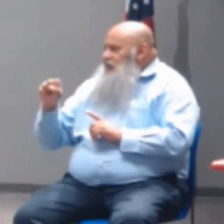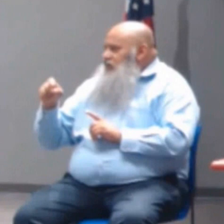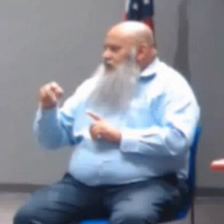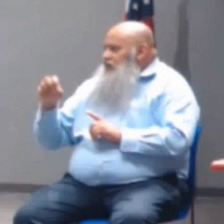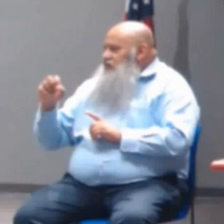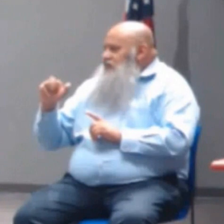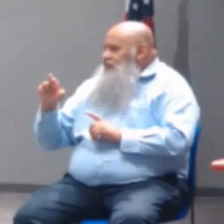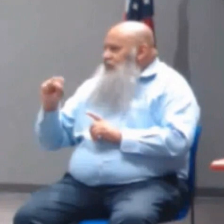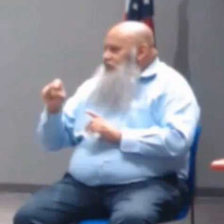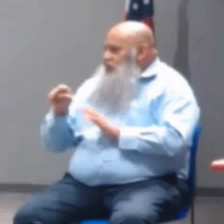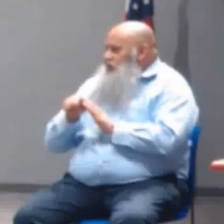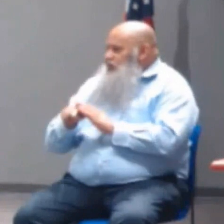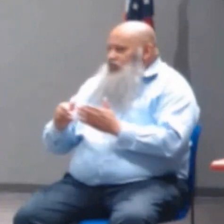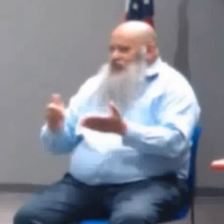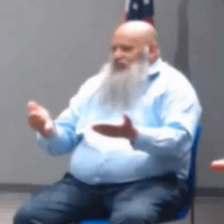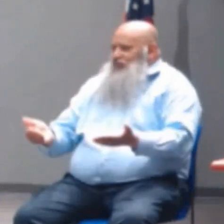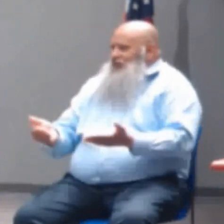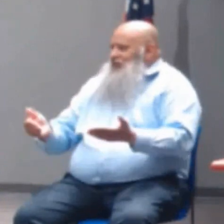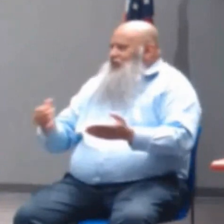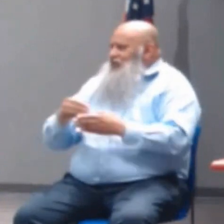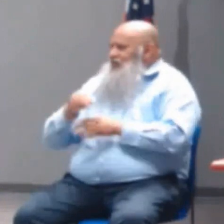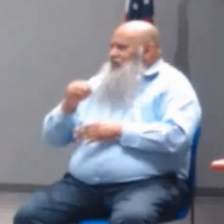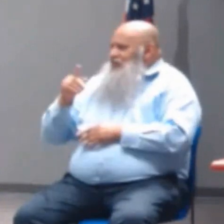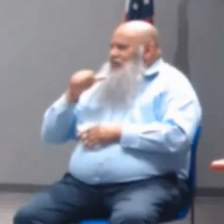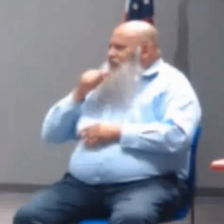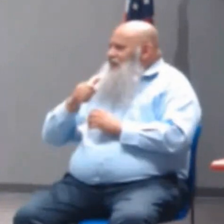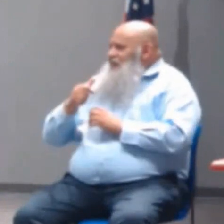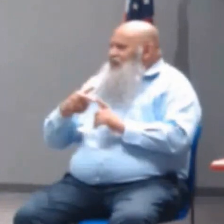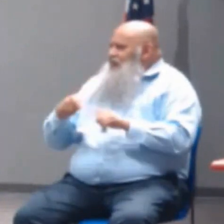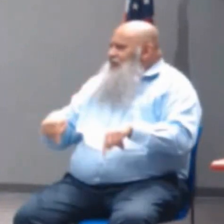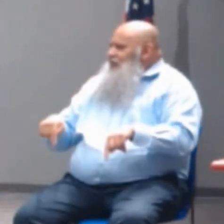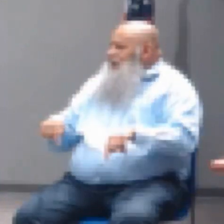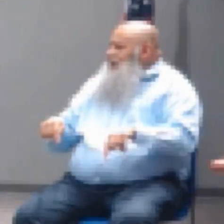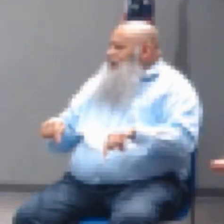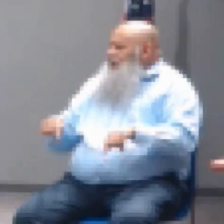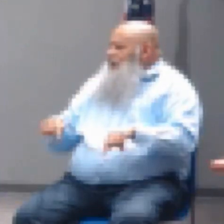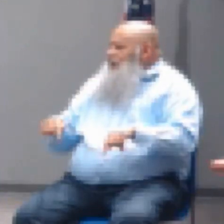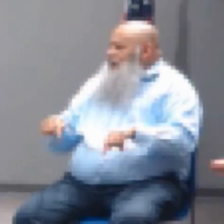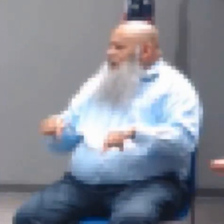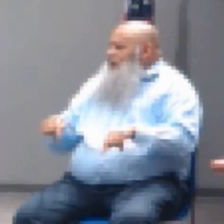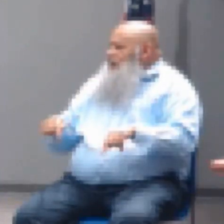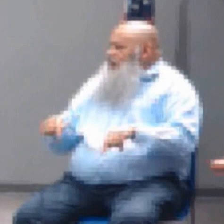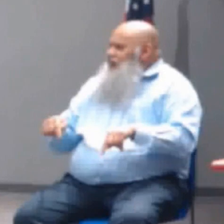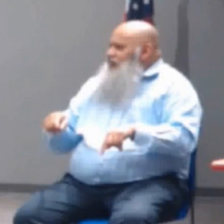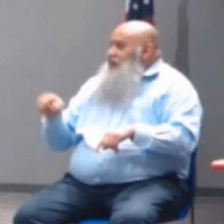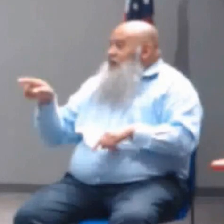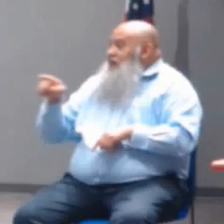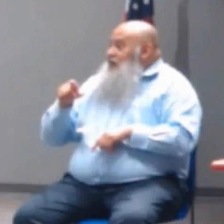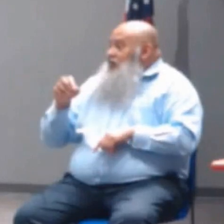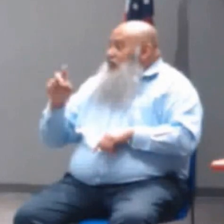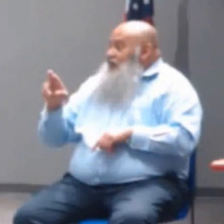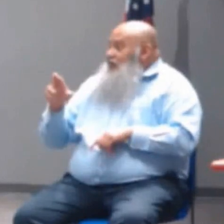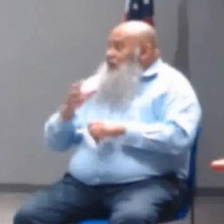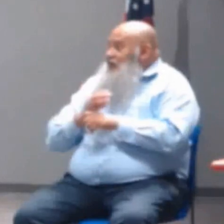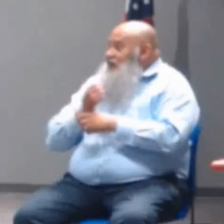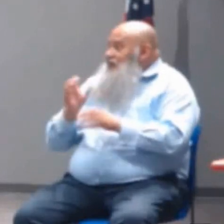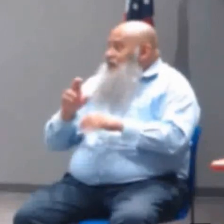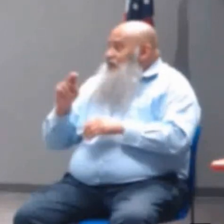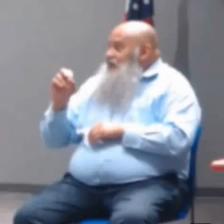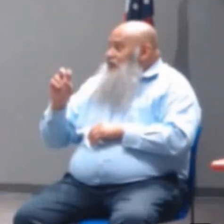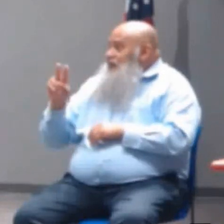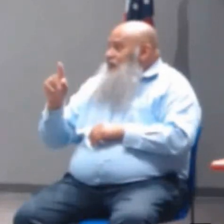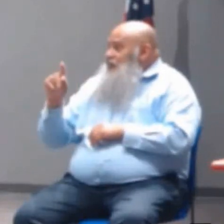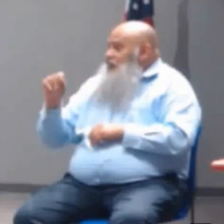Spears were murdered right here in Maryland, not very far from here. And if you ever get the chance, on November 20th is